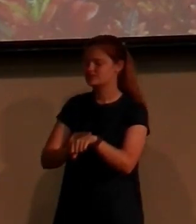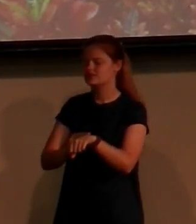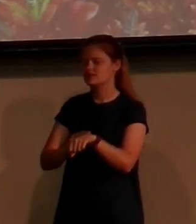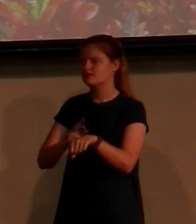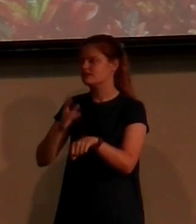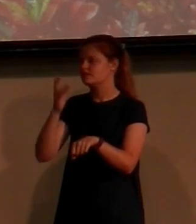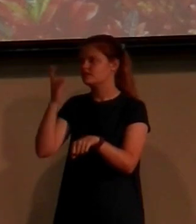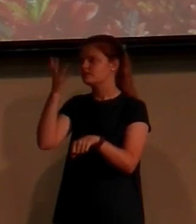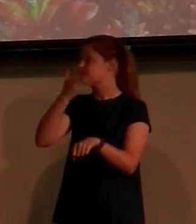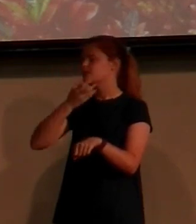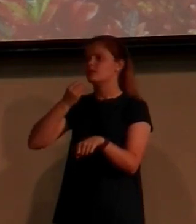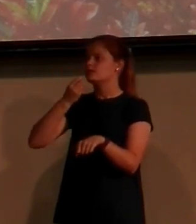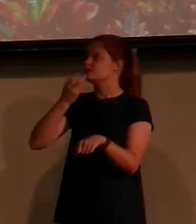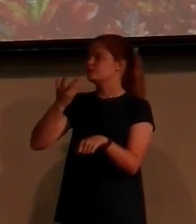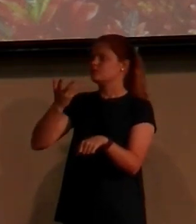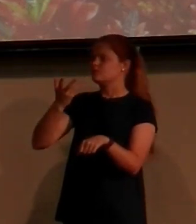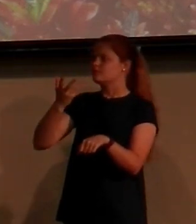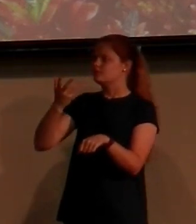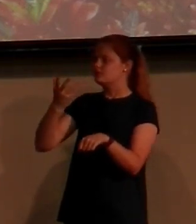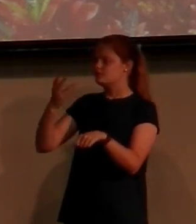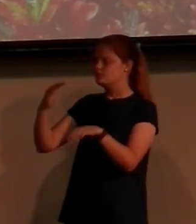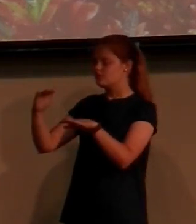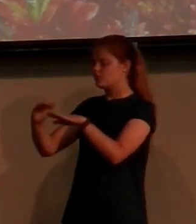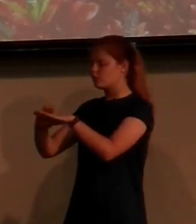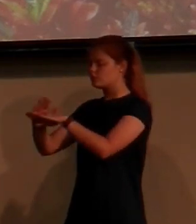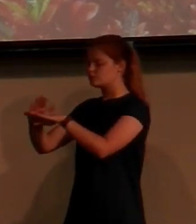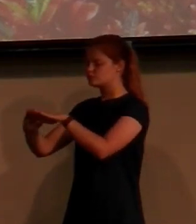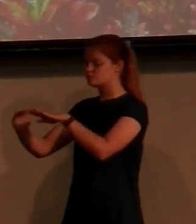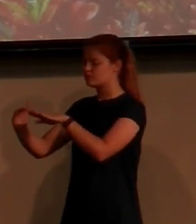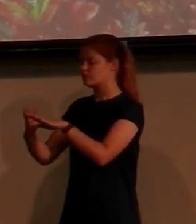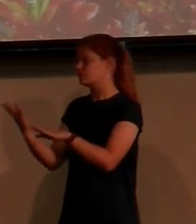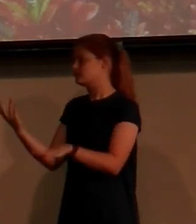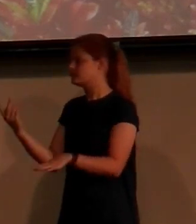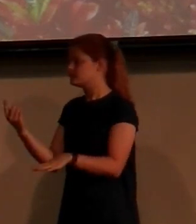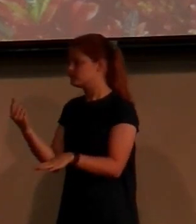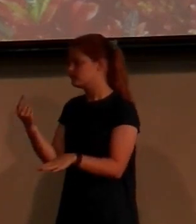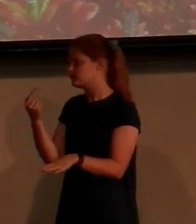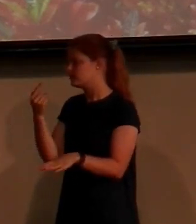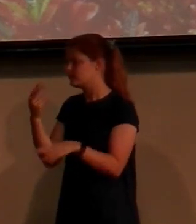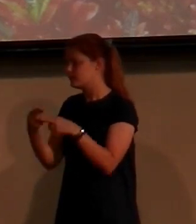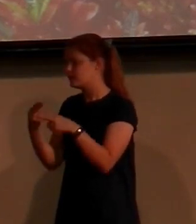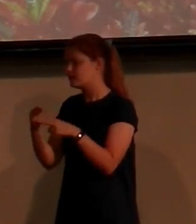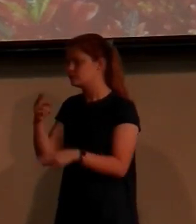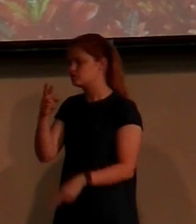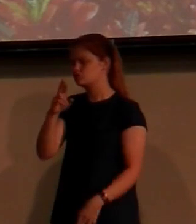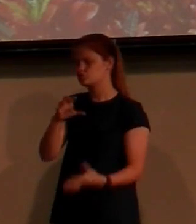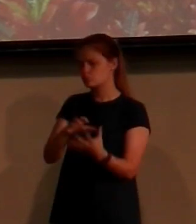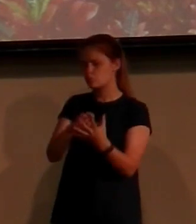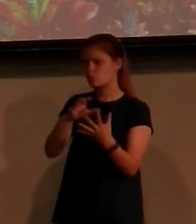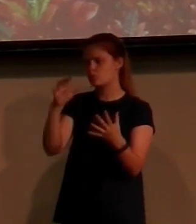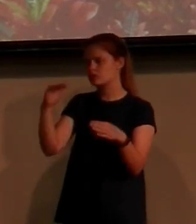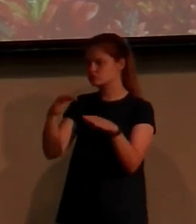are beautiful coast. Well, the name is Rich Coast, Costa Rica.